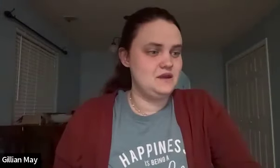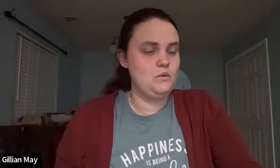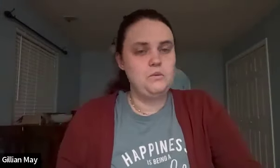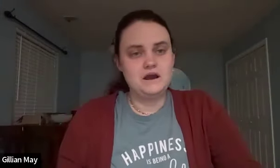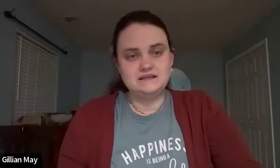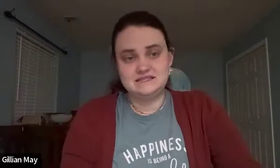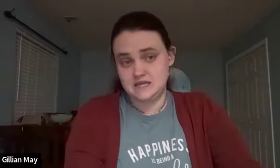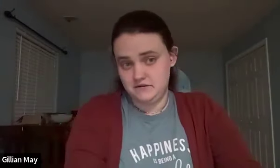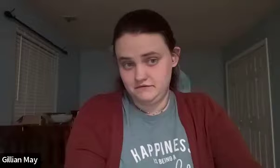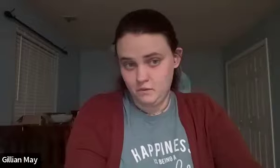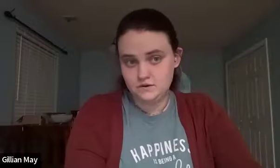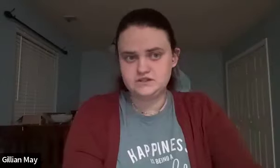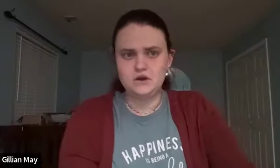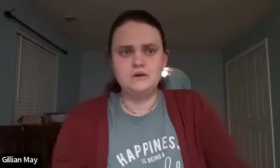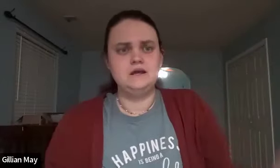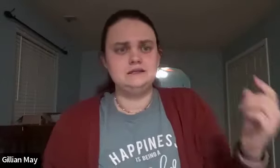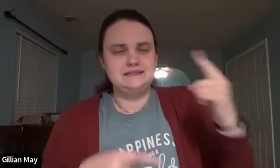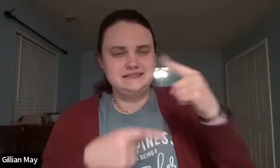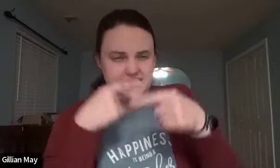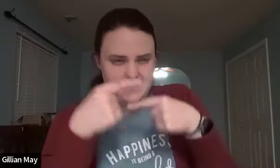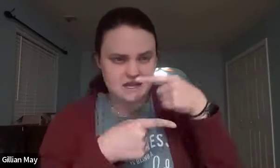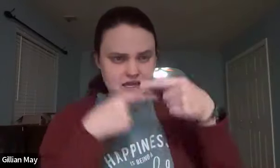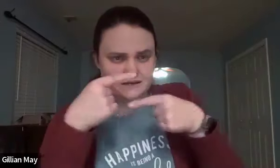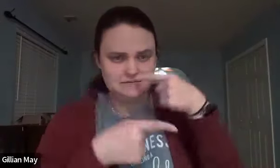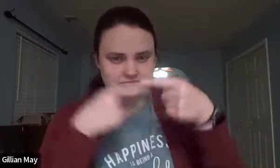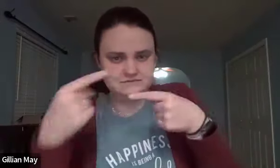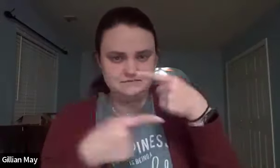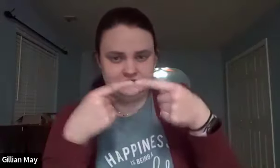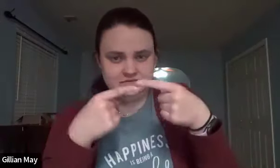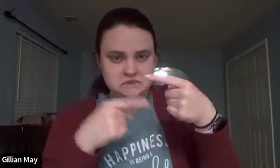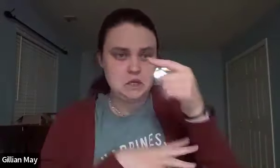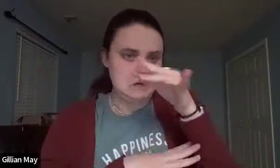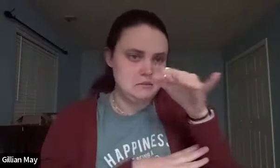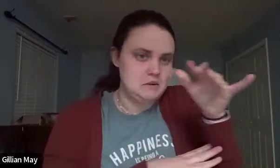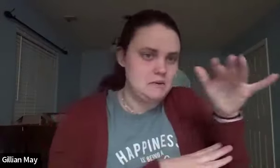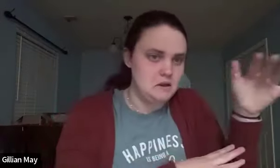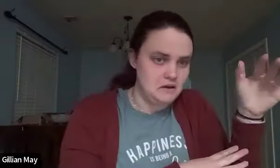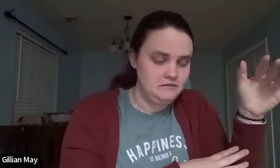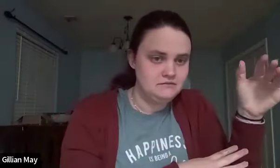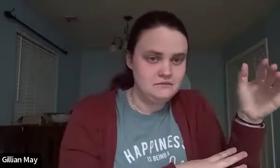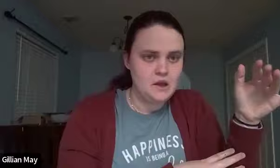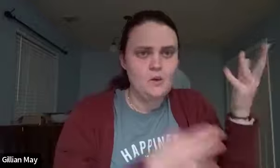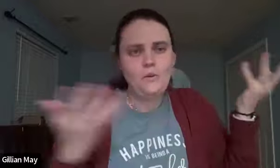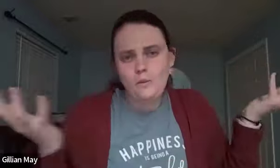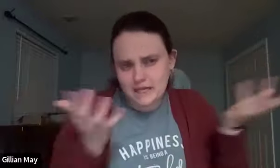Then what is the sign for? So sign blah, blah, blah, blah, blah. What?